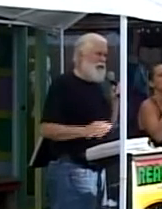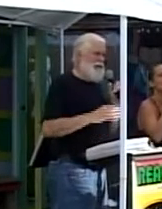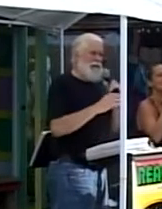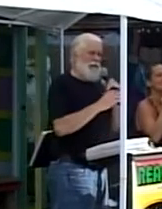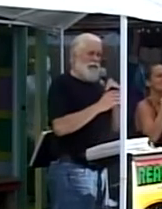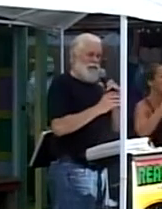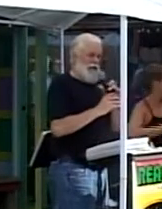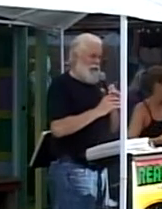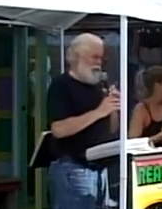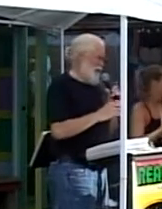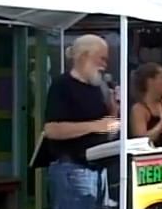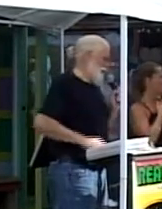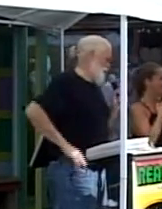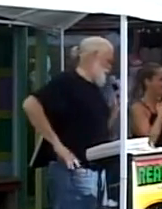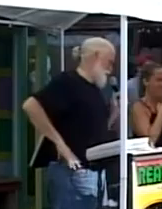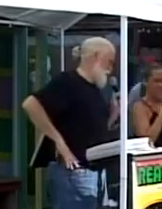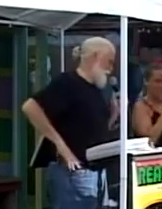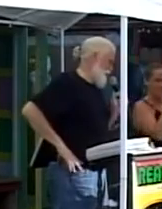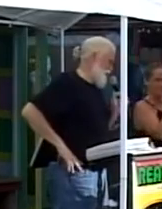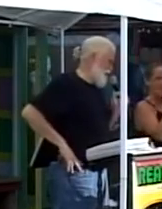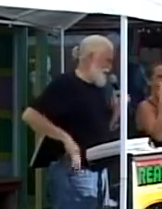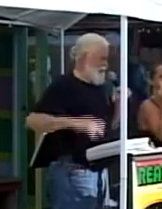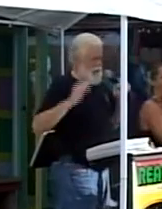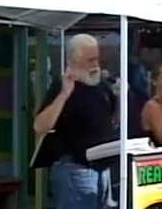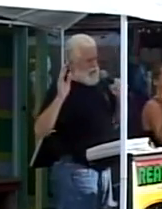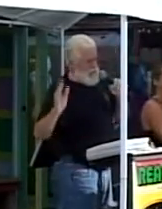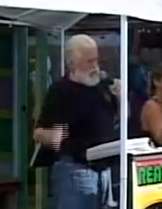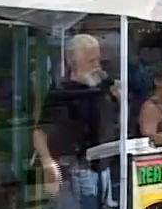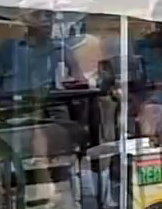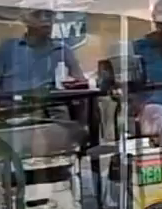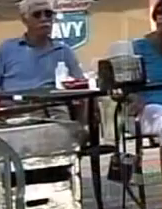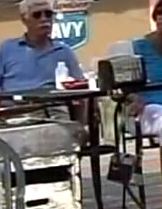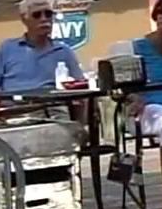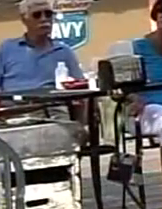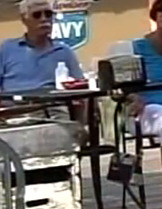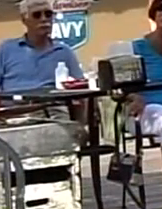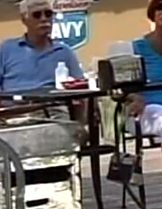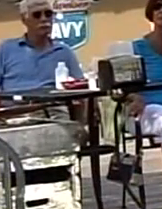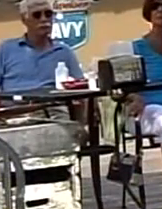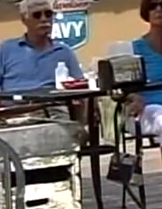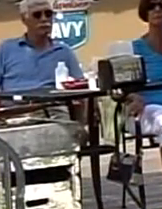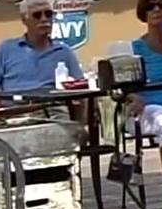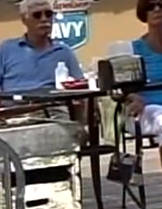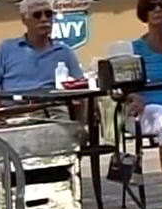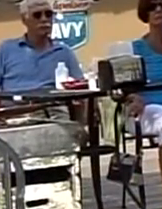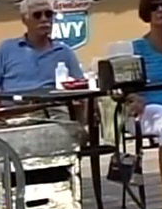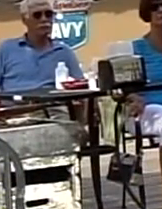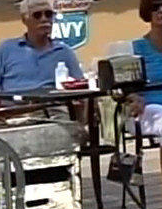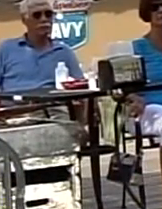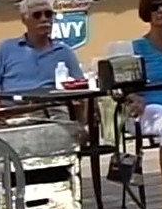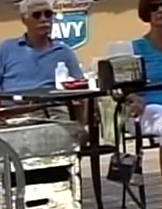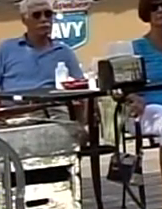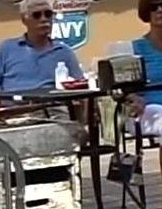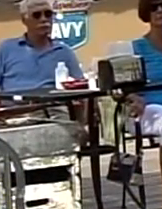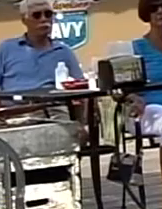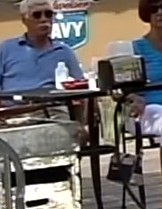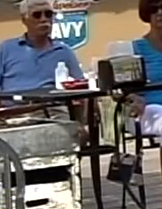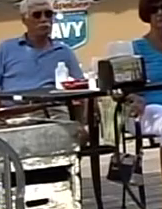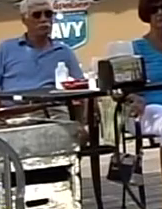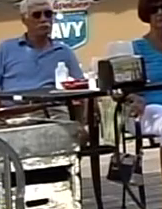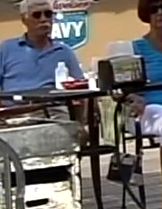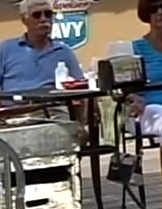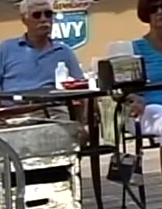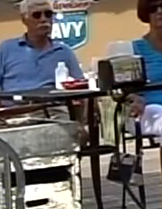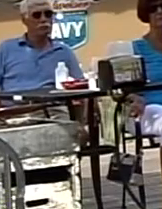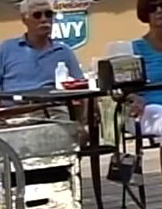Are you one of those people who says, well, Satan's really doing this and Satan's really doing that and, you know, I'm not sure, but when I do good